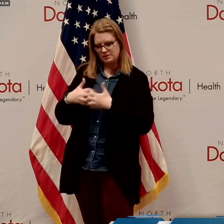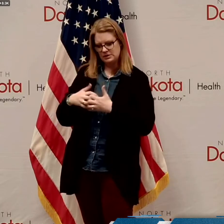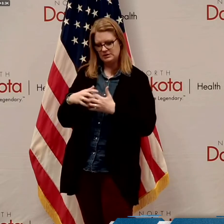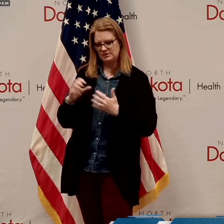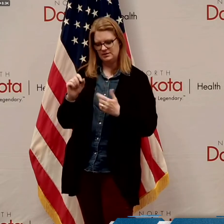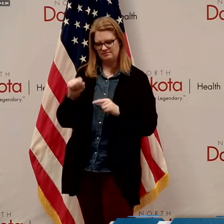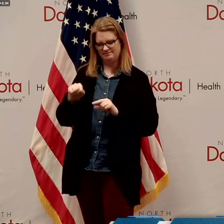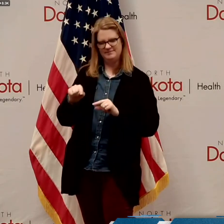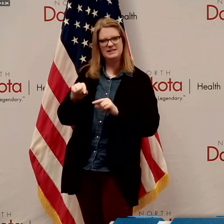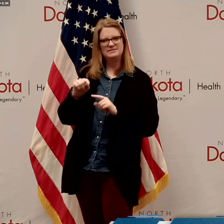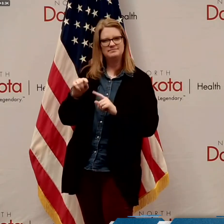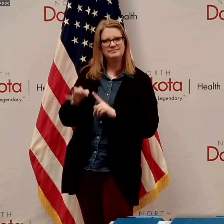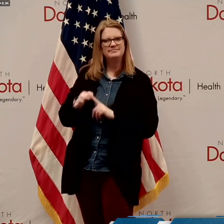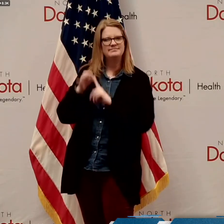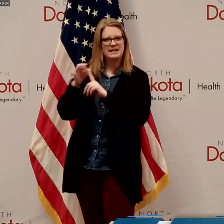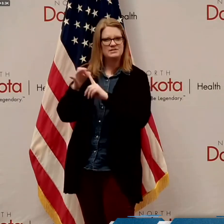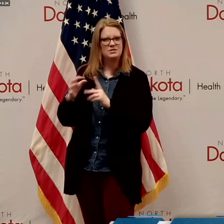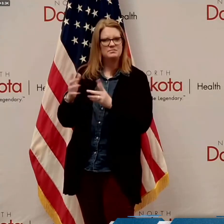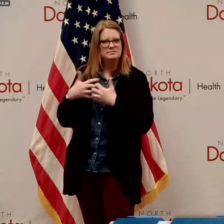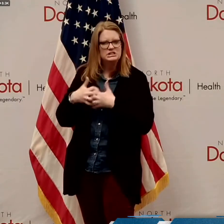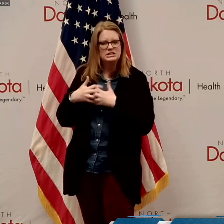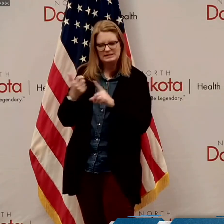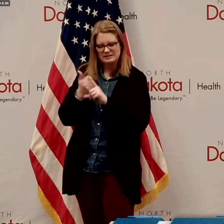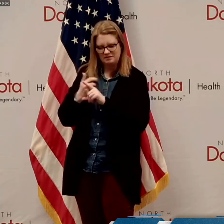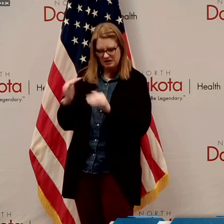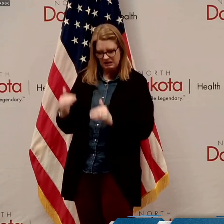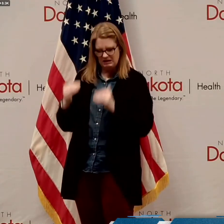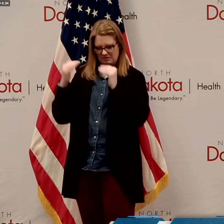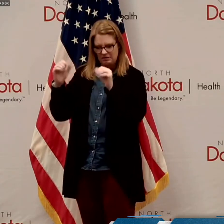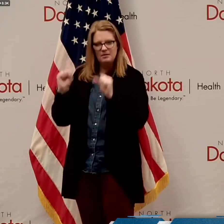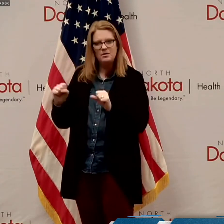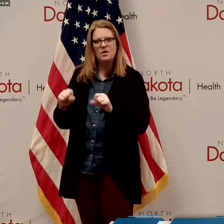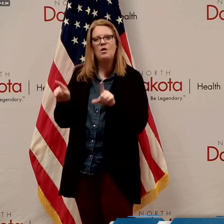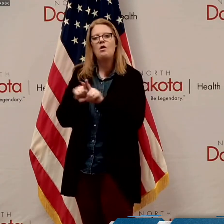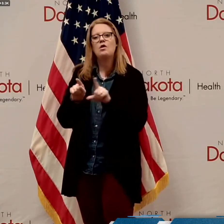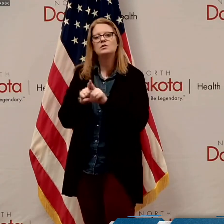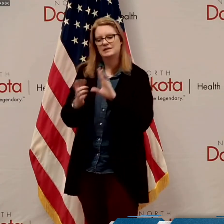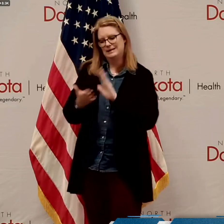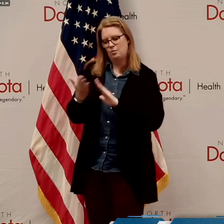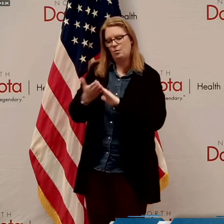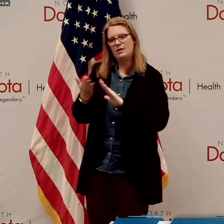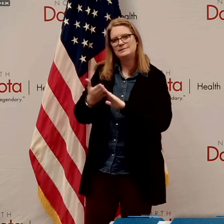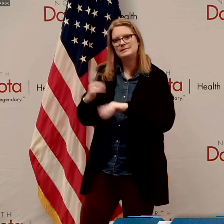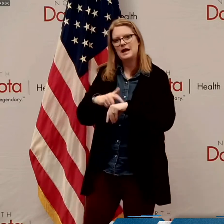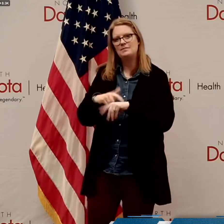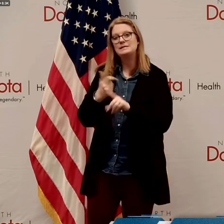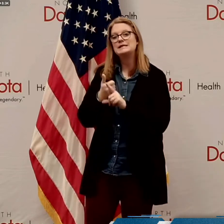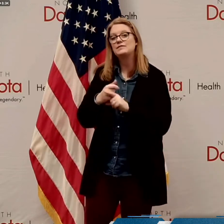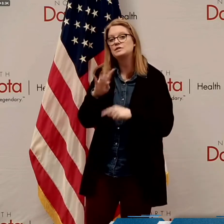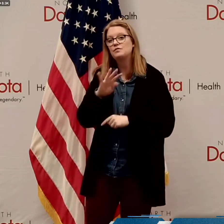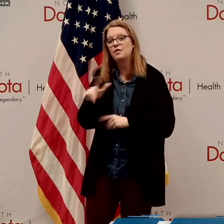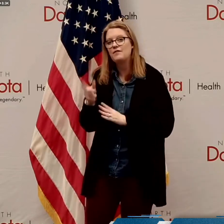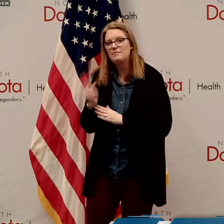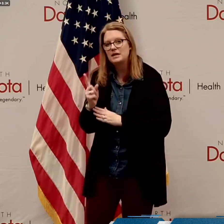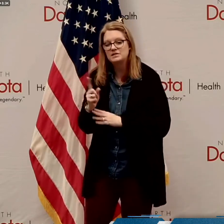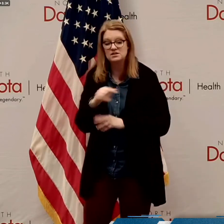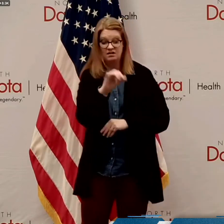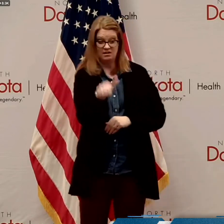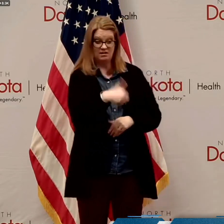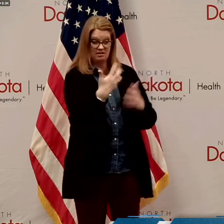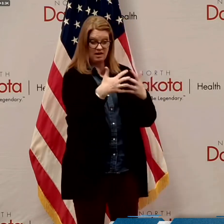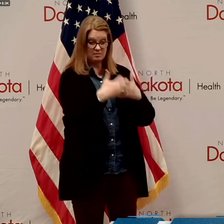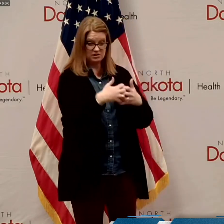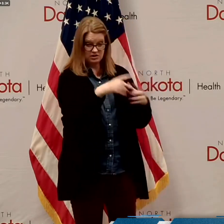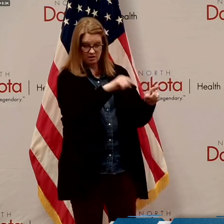Expert machine. It's got increased capacity, and it's also got a 45-minute runtime, which is faster than many of the other machines for